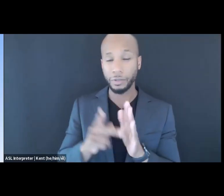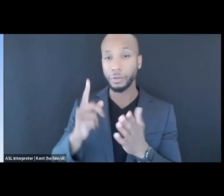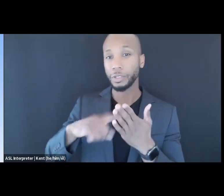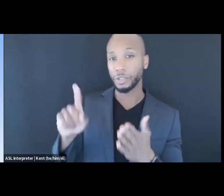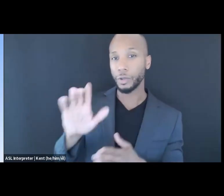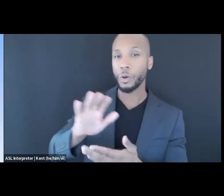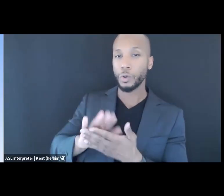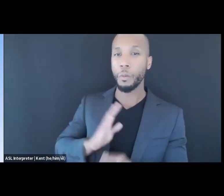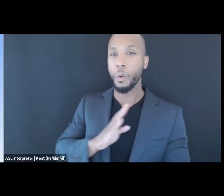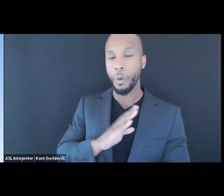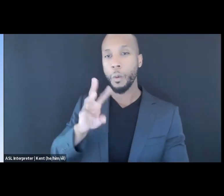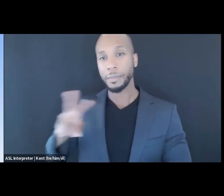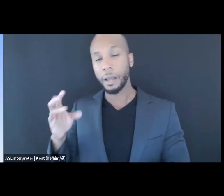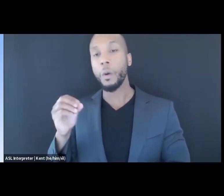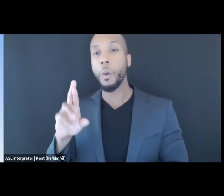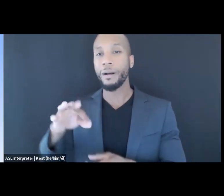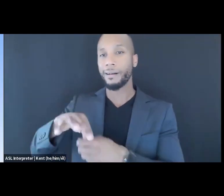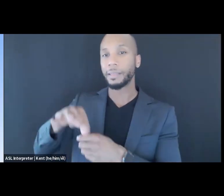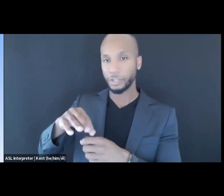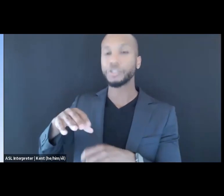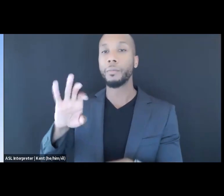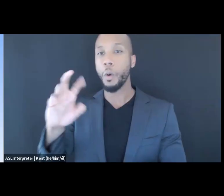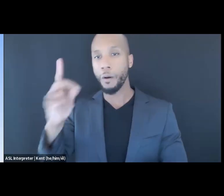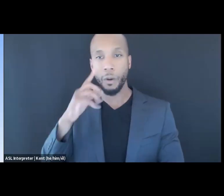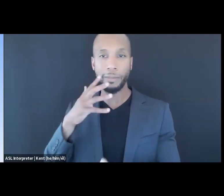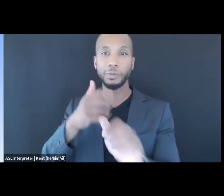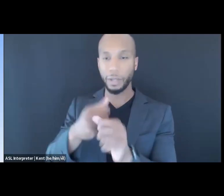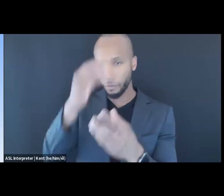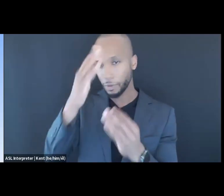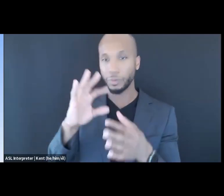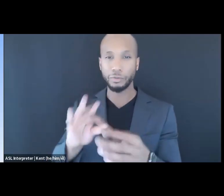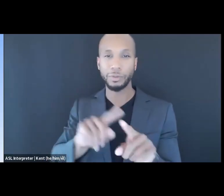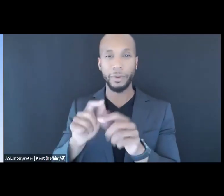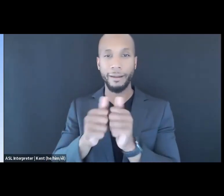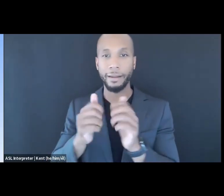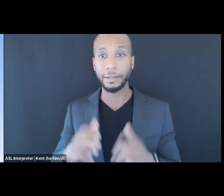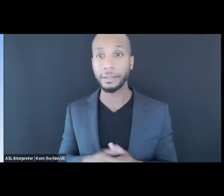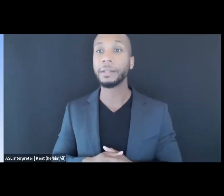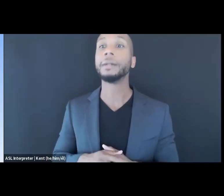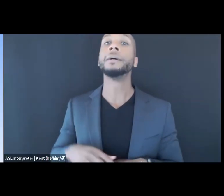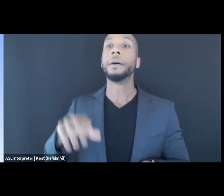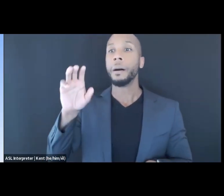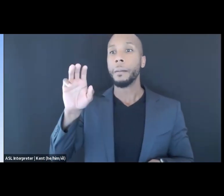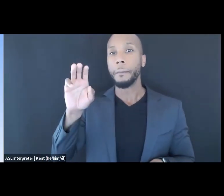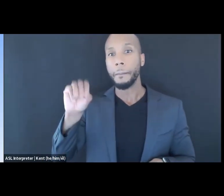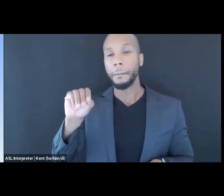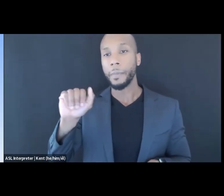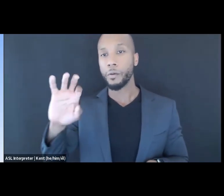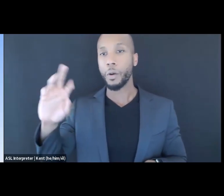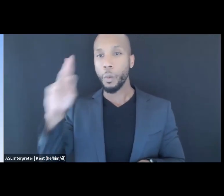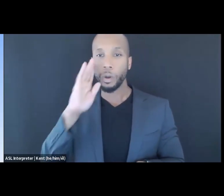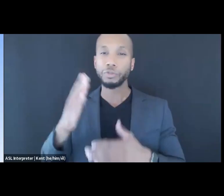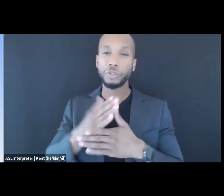check your school board websites or election boards for up-to-date information about candidates. Merrick is going to share more about